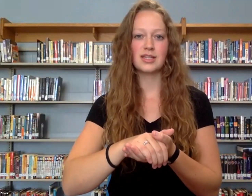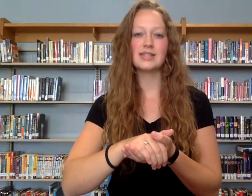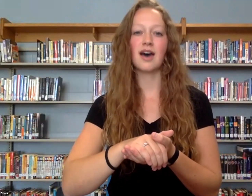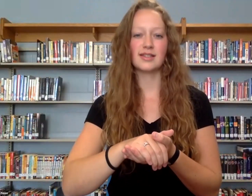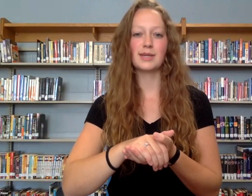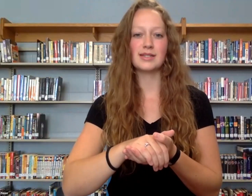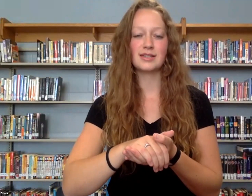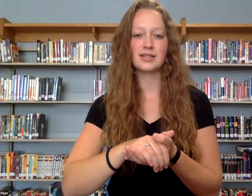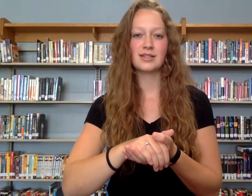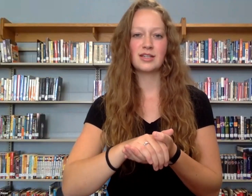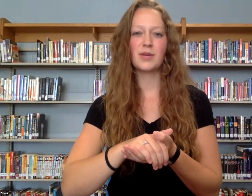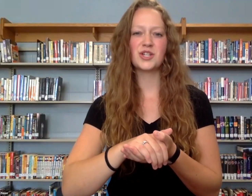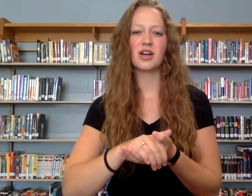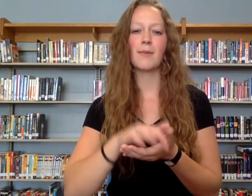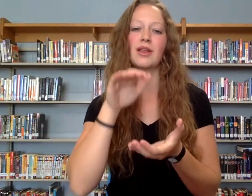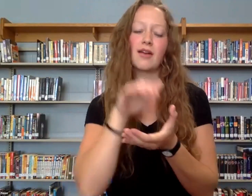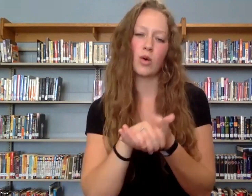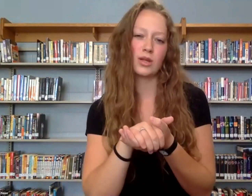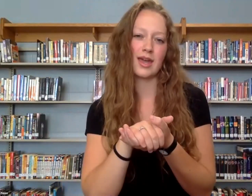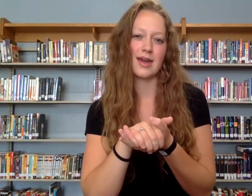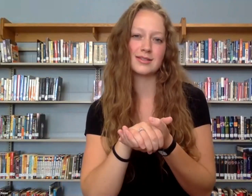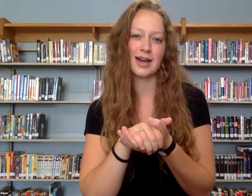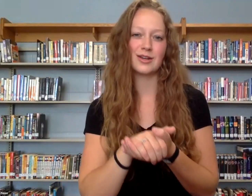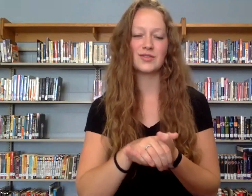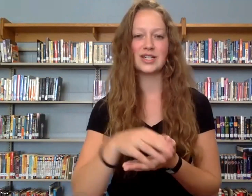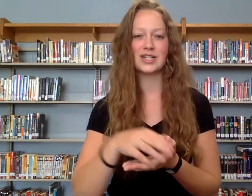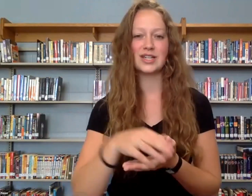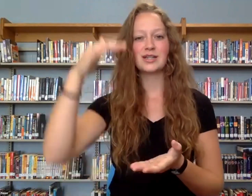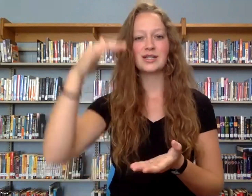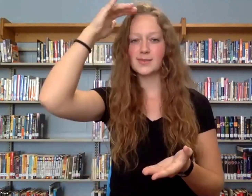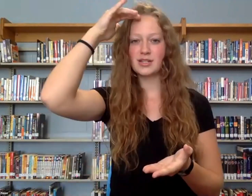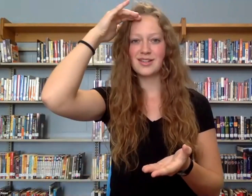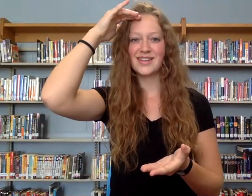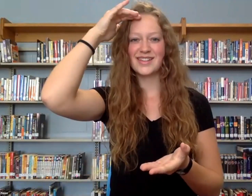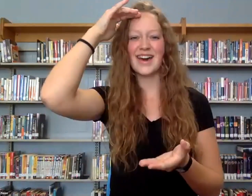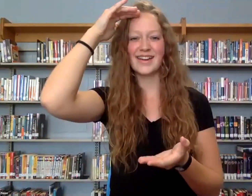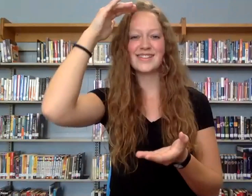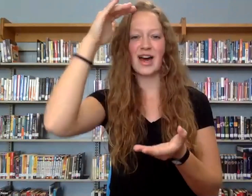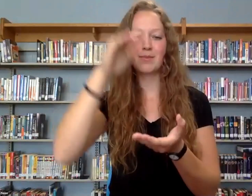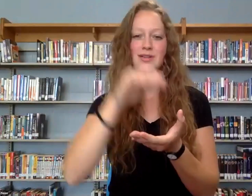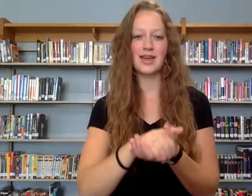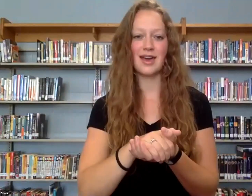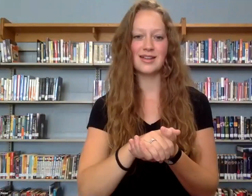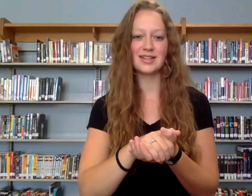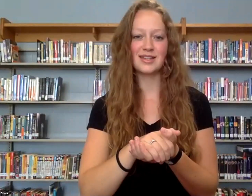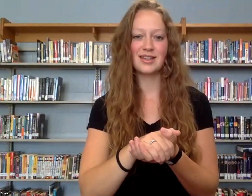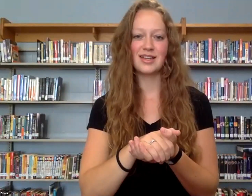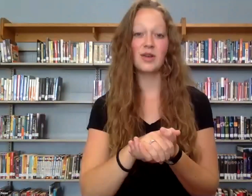is husband. You can picture a couple like holding hands kind of. Oh, So husband, yeah, top to hand, and